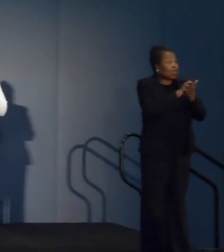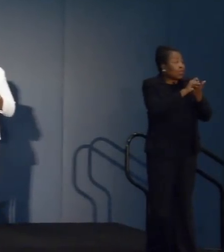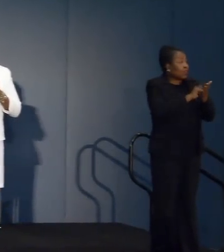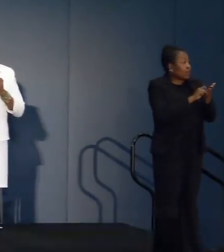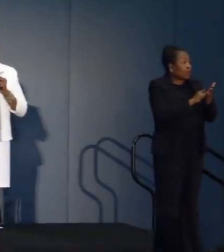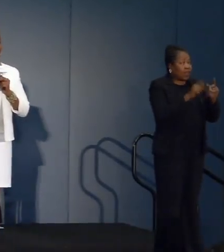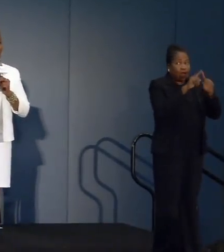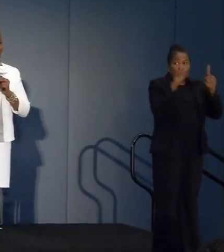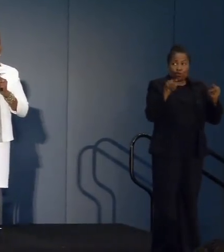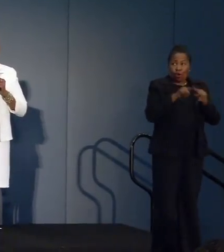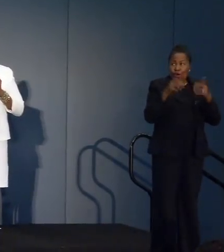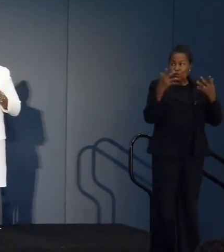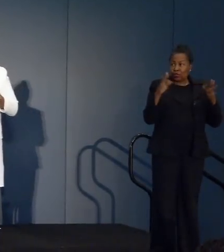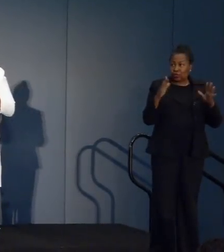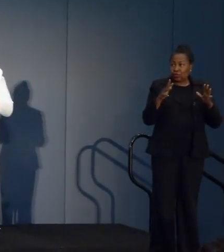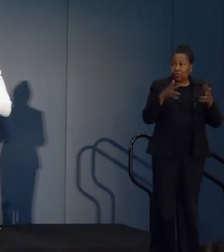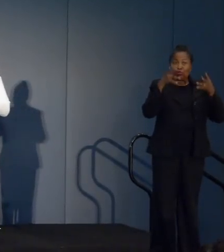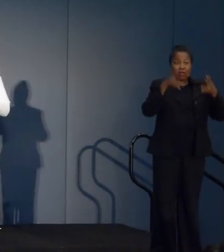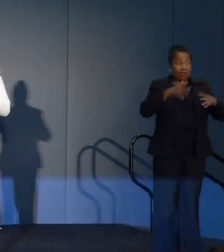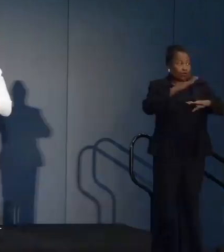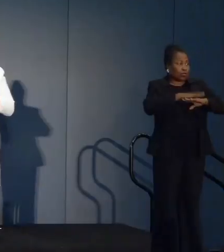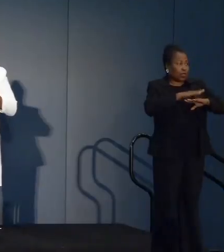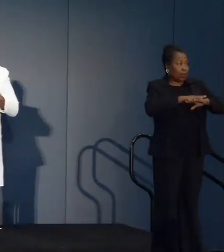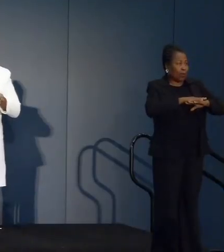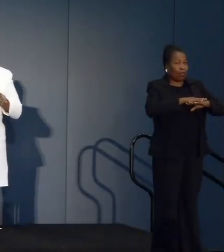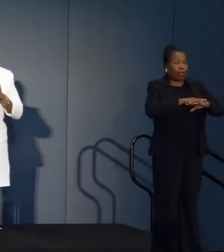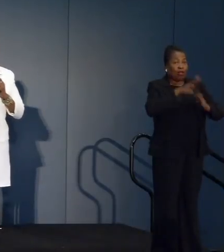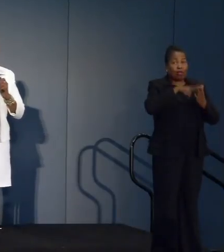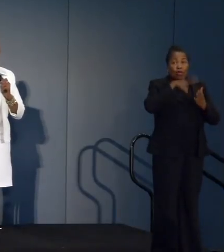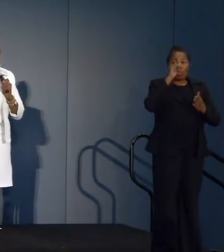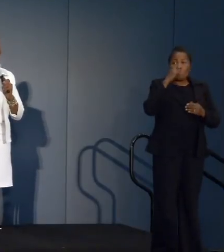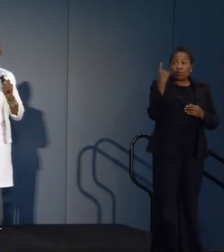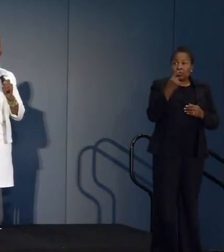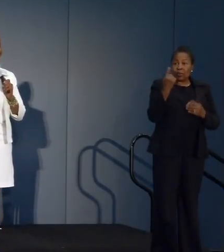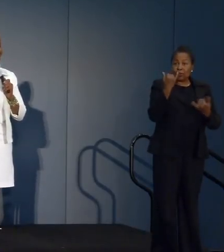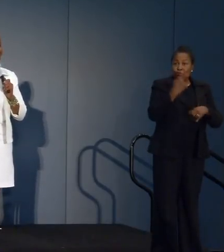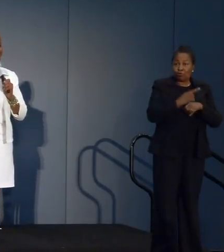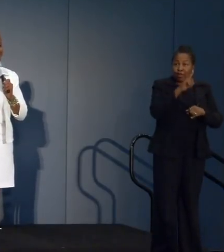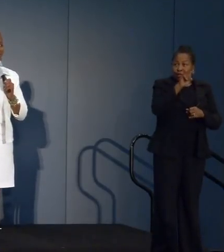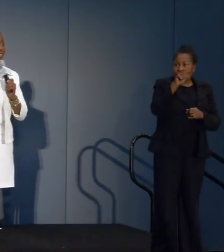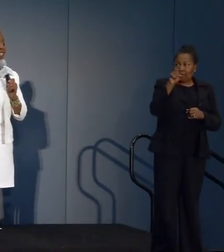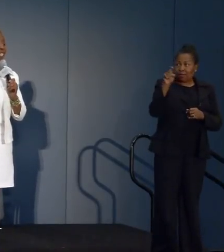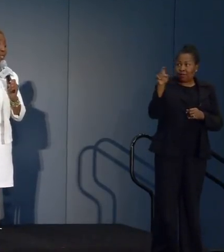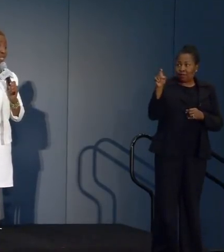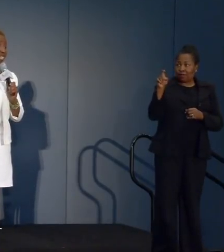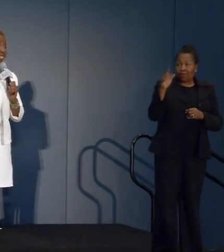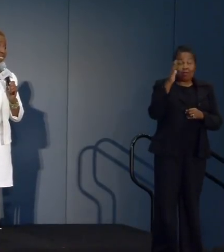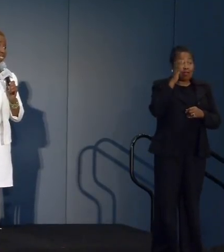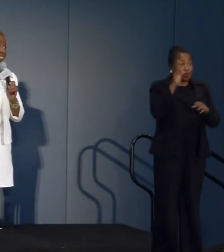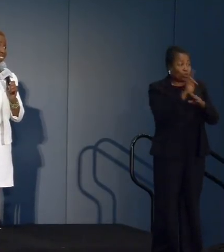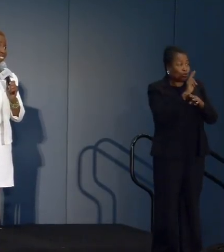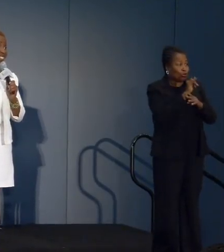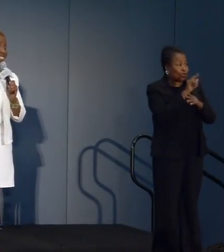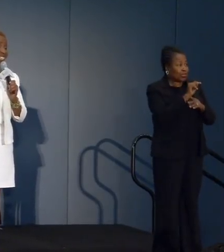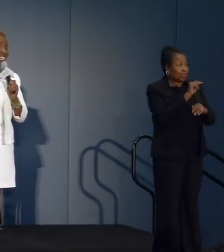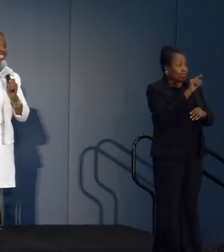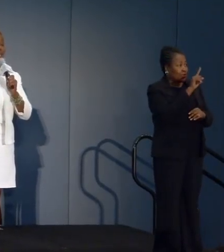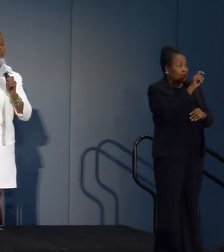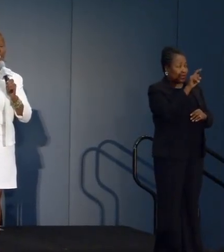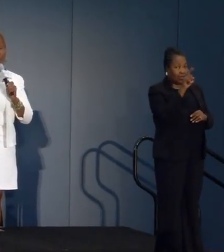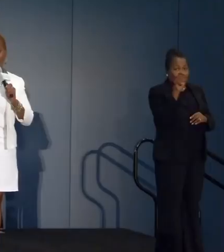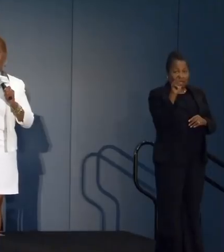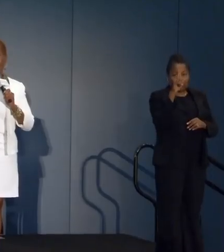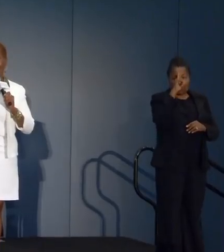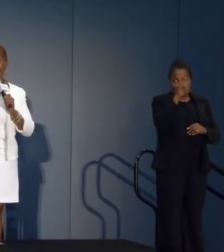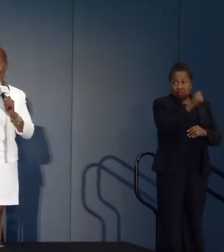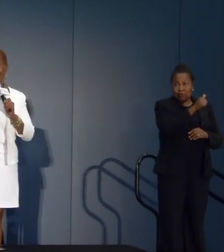card? You going to leave it for me? Did you learn something today? Are you going to use it? It's